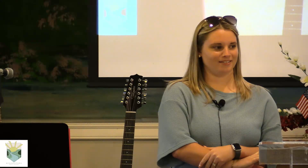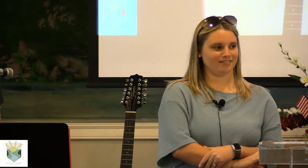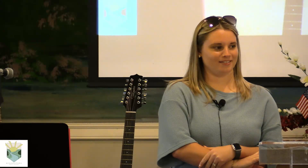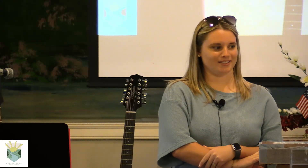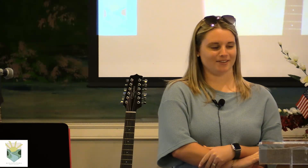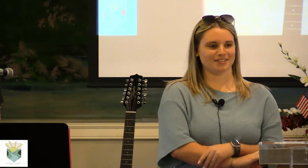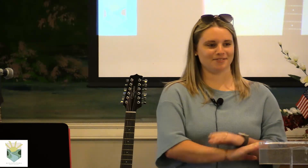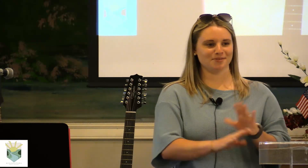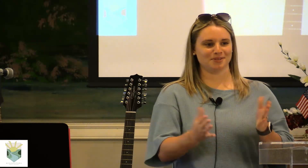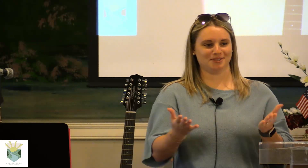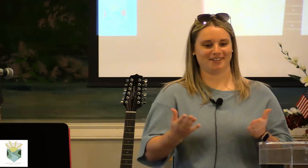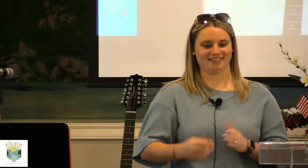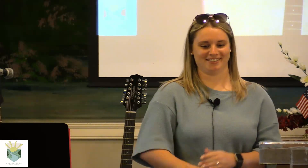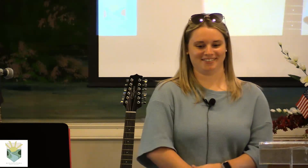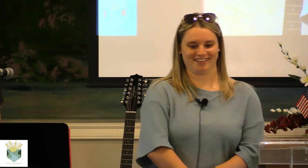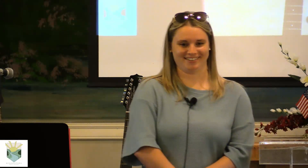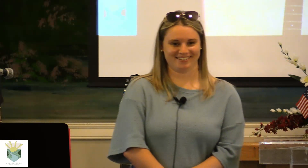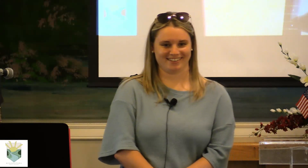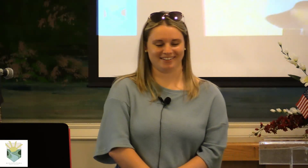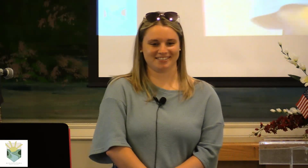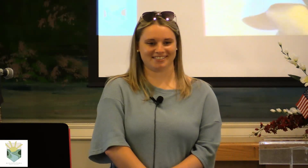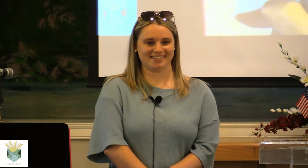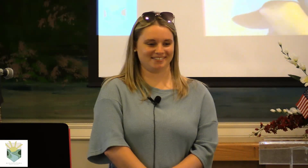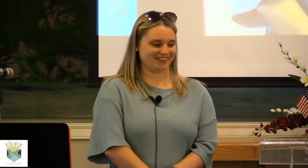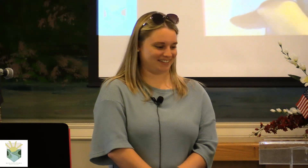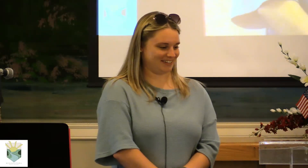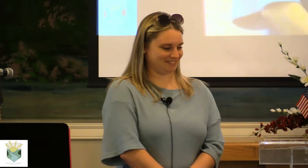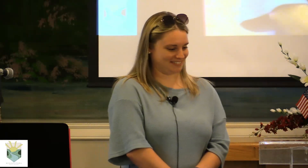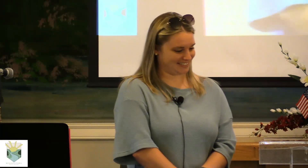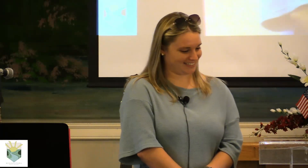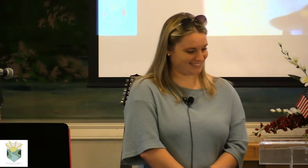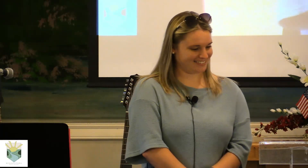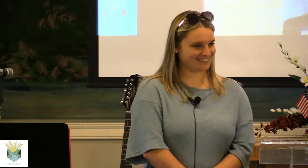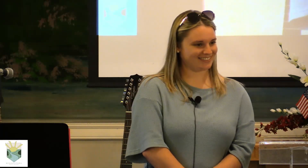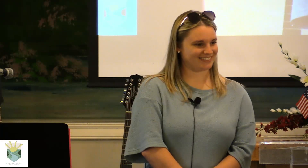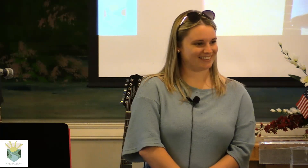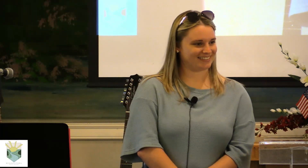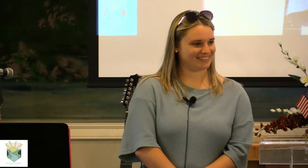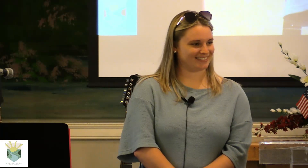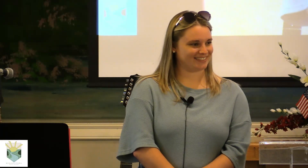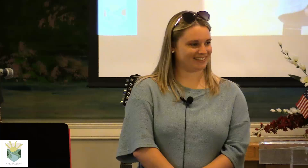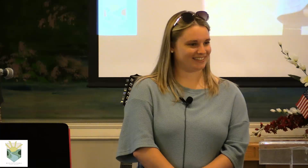As long as everyone's trying, that's okay. Yeah. I'll just let you like try for a second.